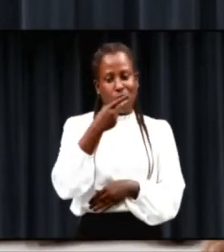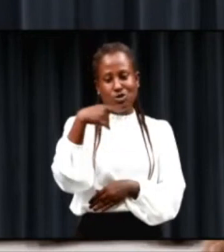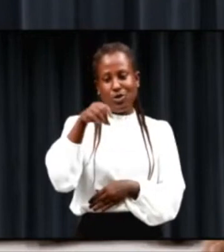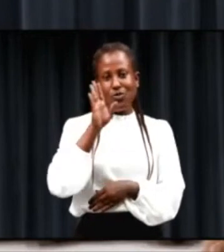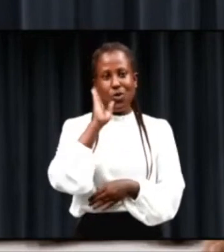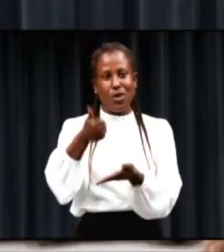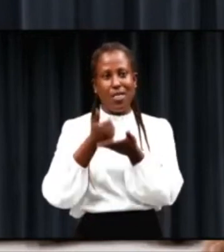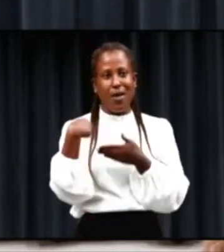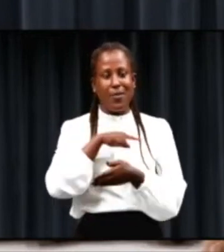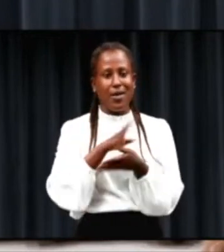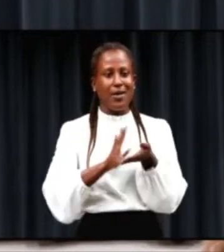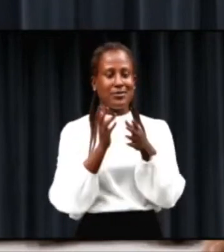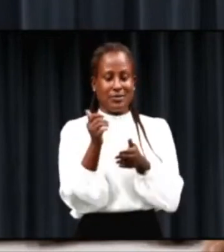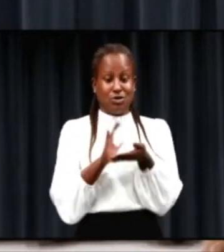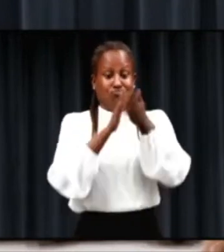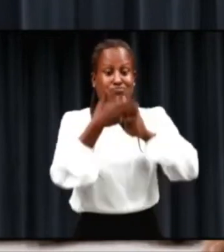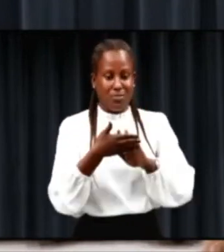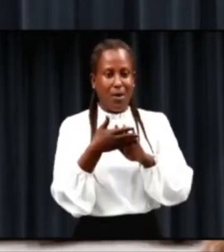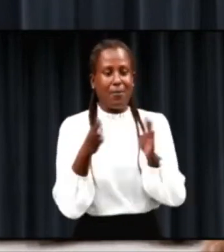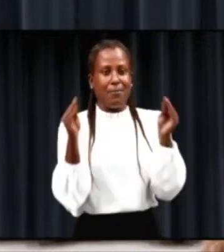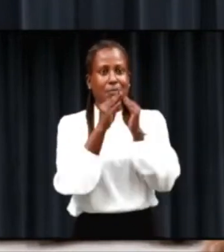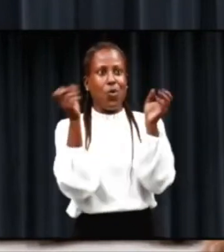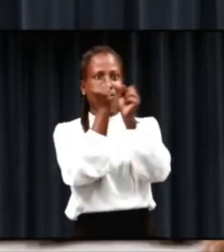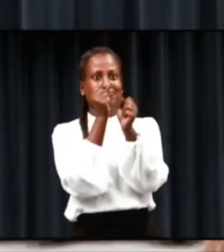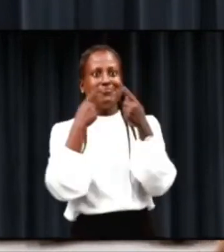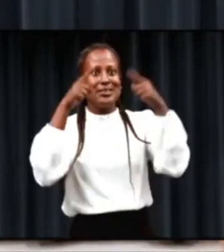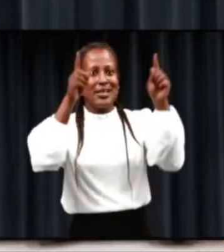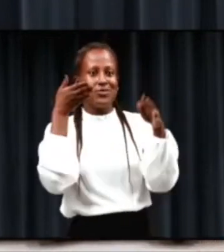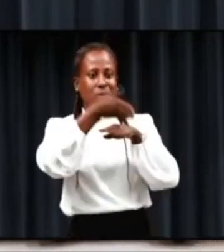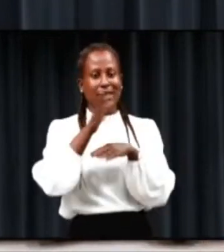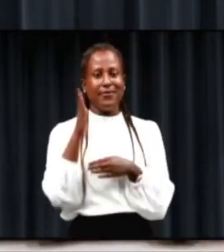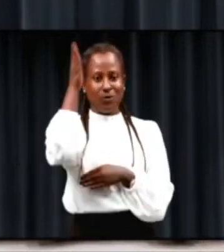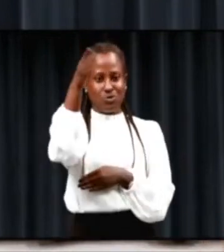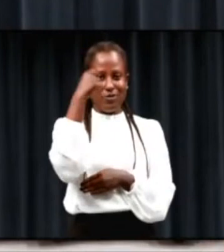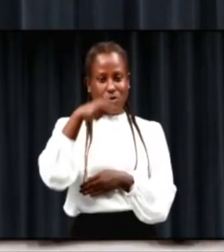an even brighter future for all Prince Georgians. Thank you so much.